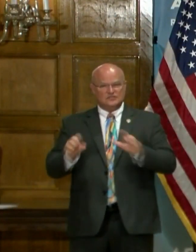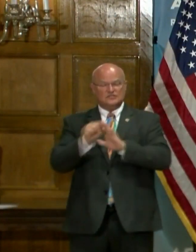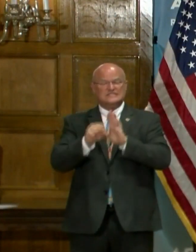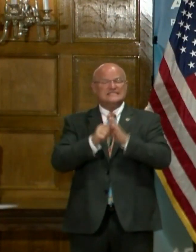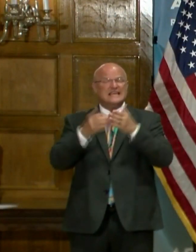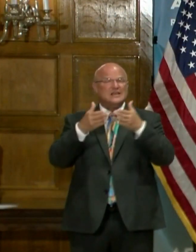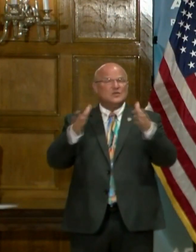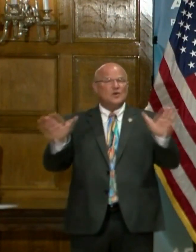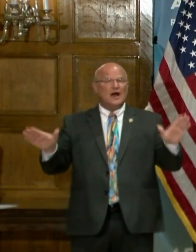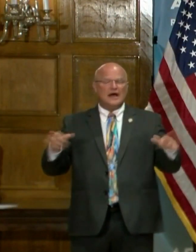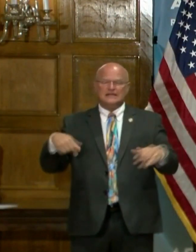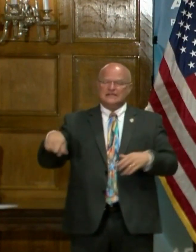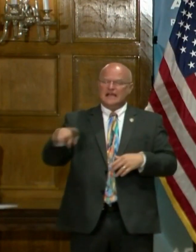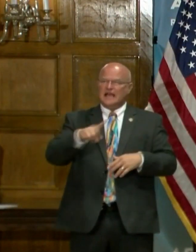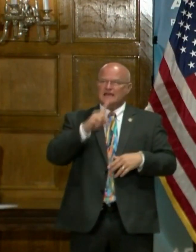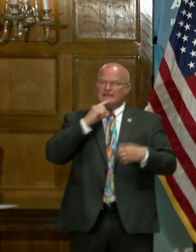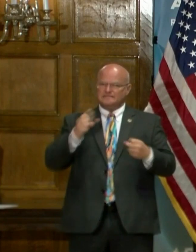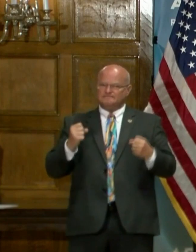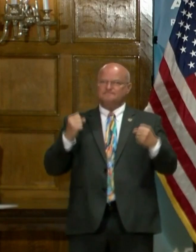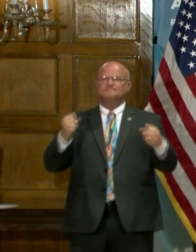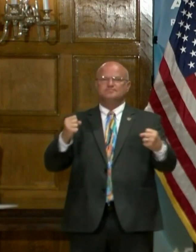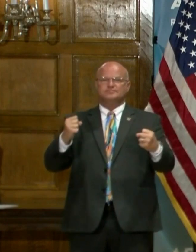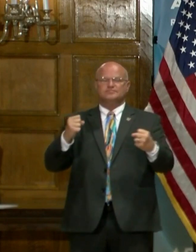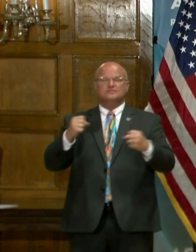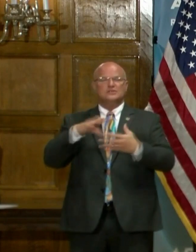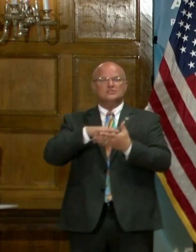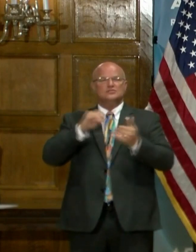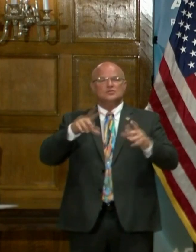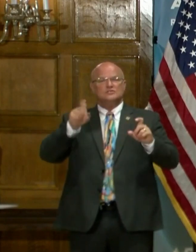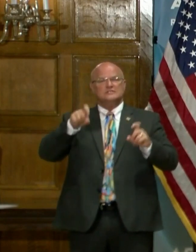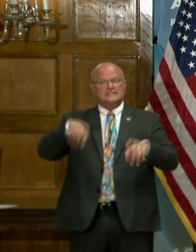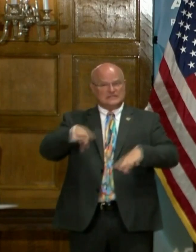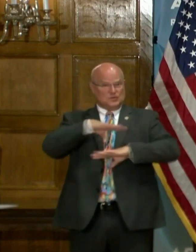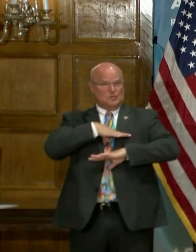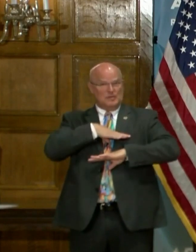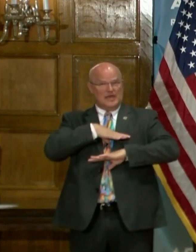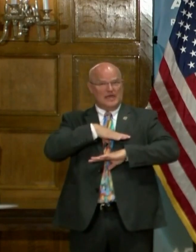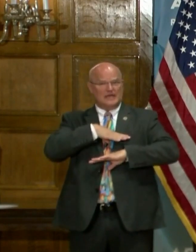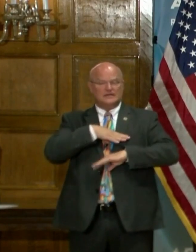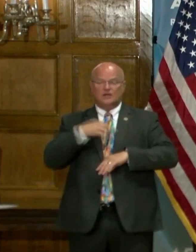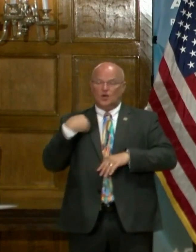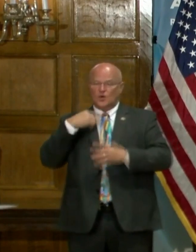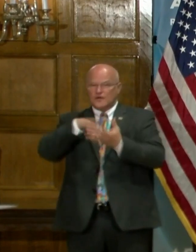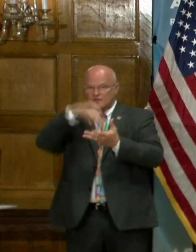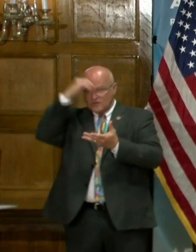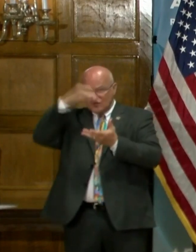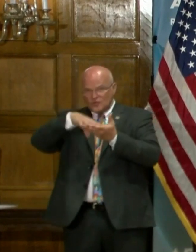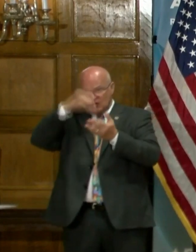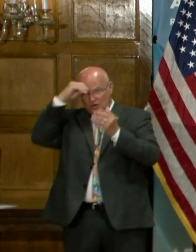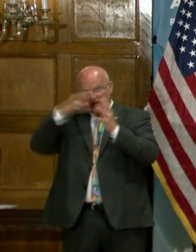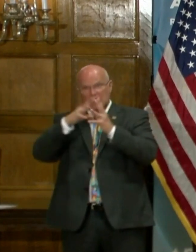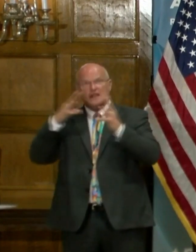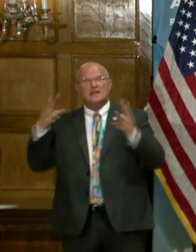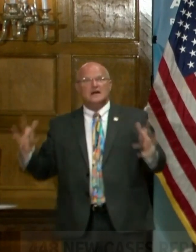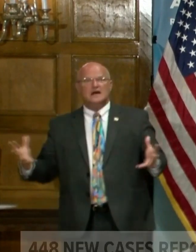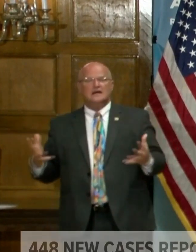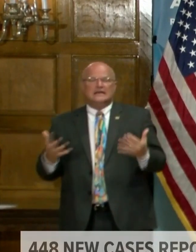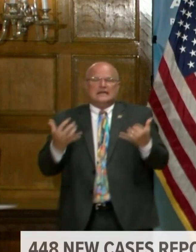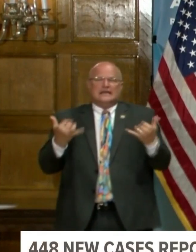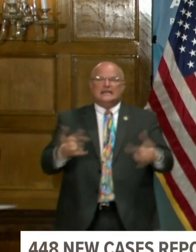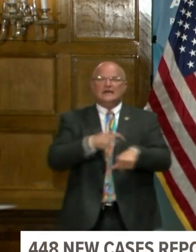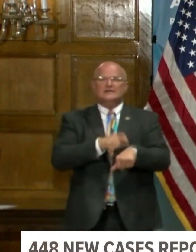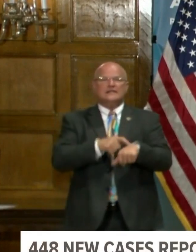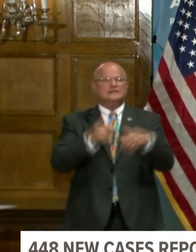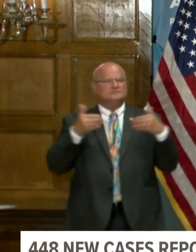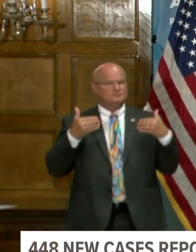as they really stepped up to make sure our students' needs were met. We've learned a great deal, and now it's time for us to